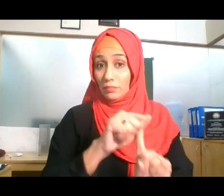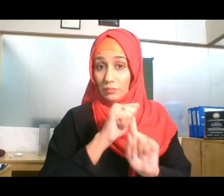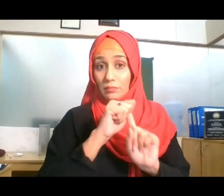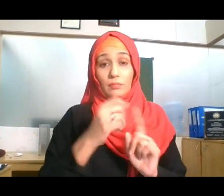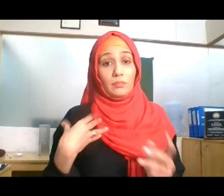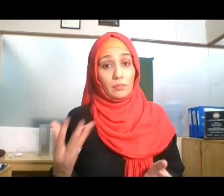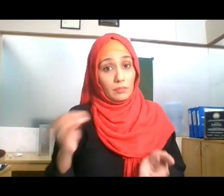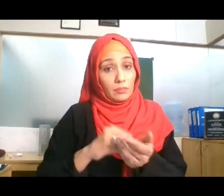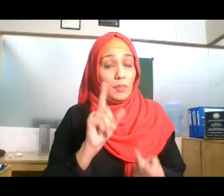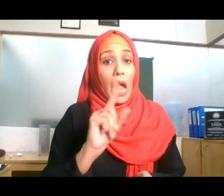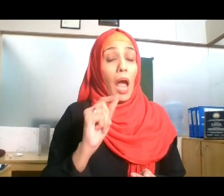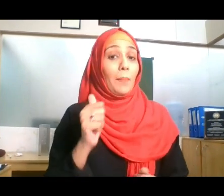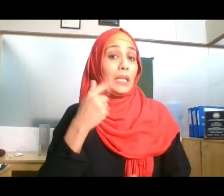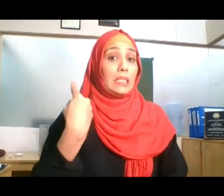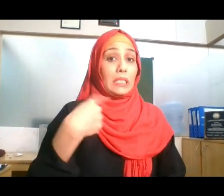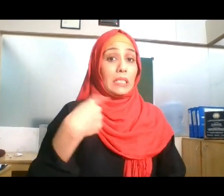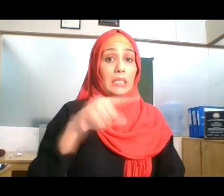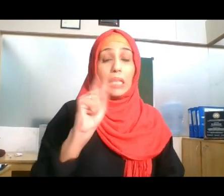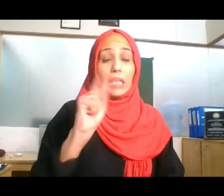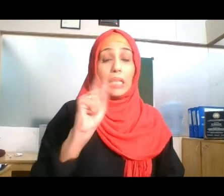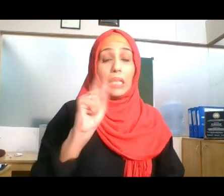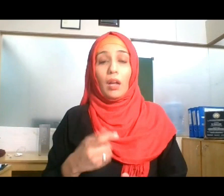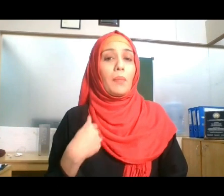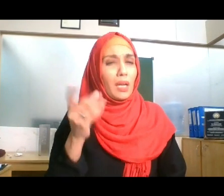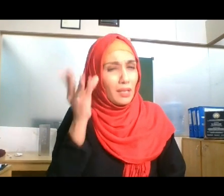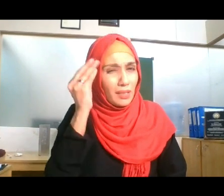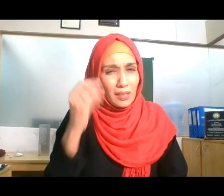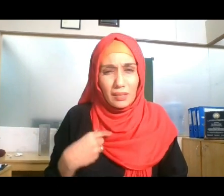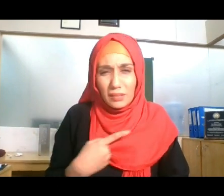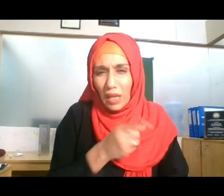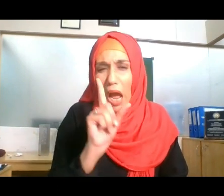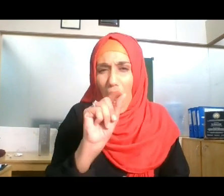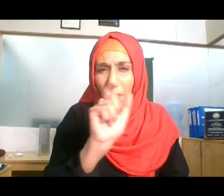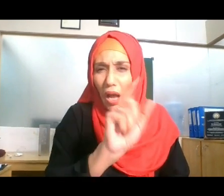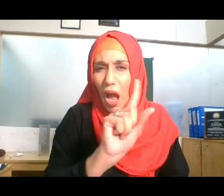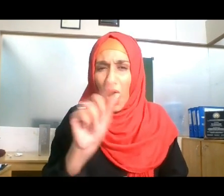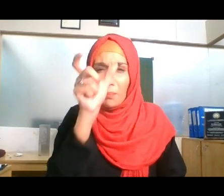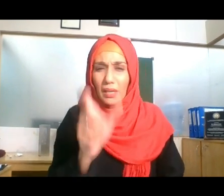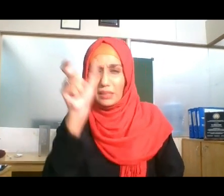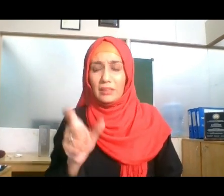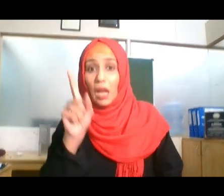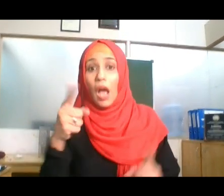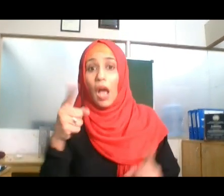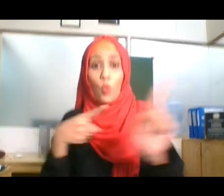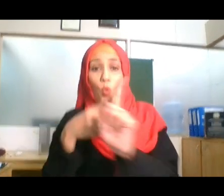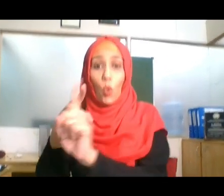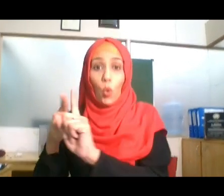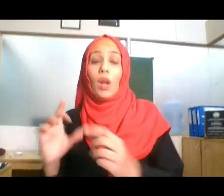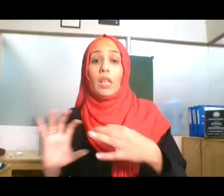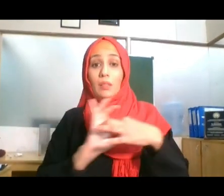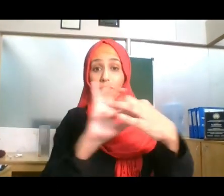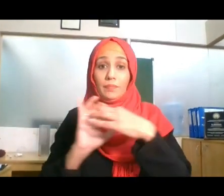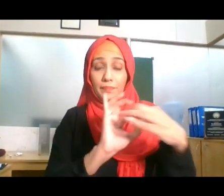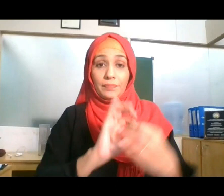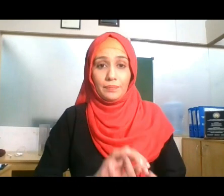best practices, and also from learning from each other's space, and to build impactful goals and relationships. I